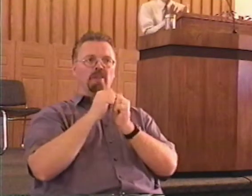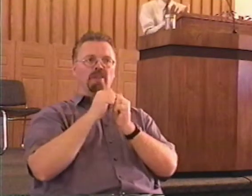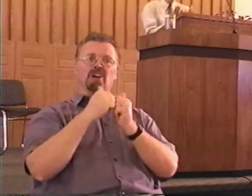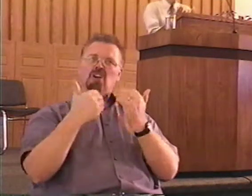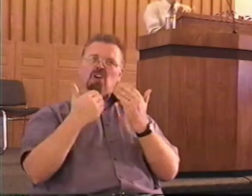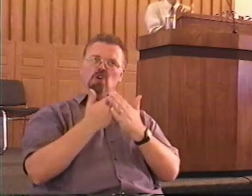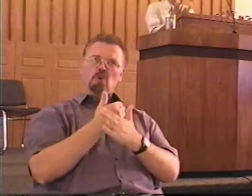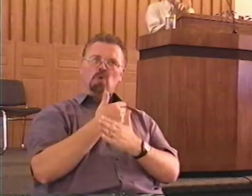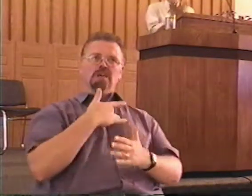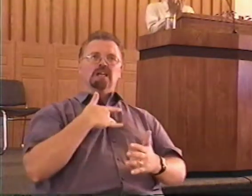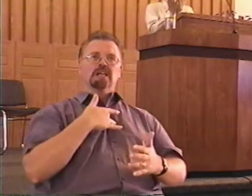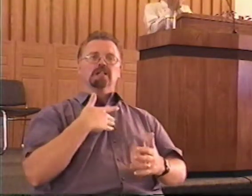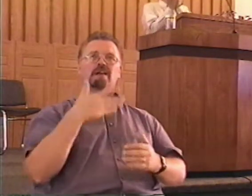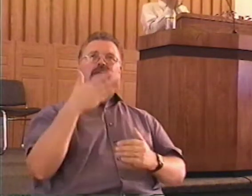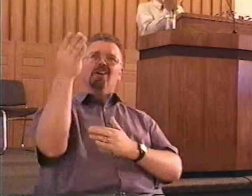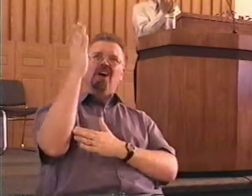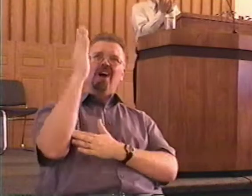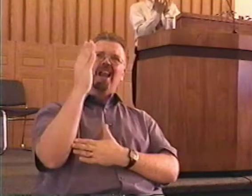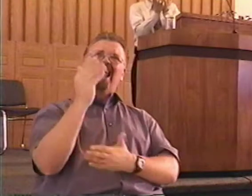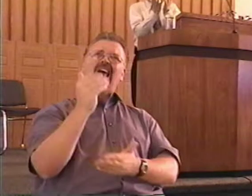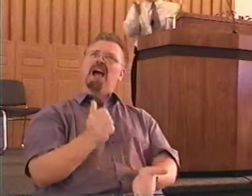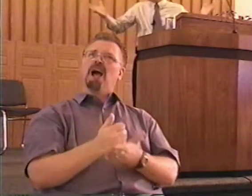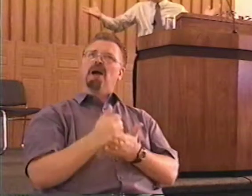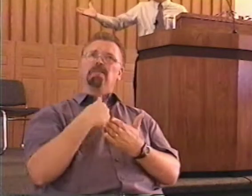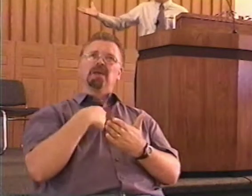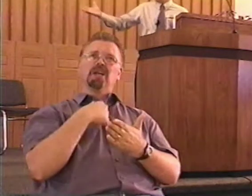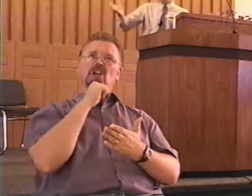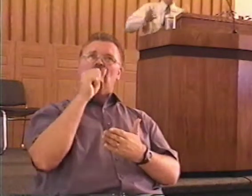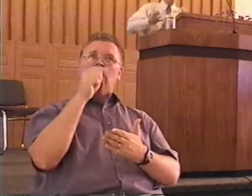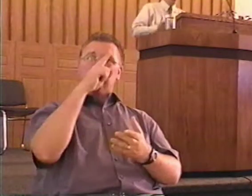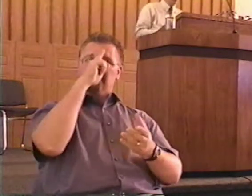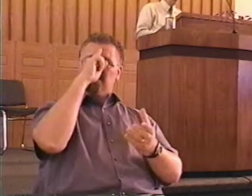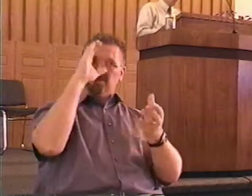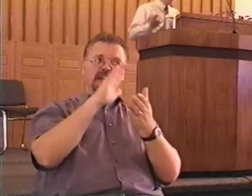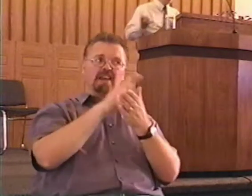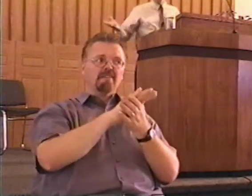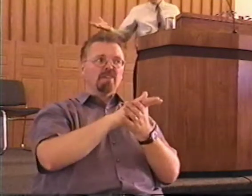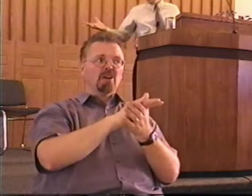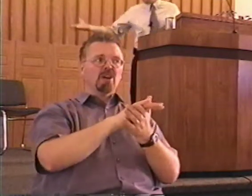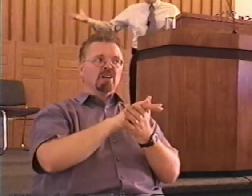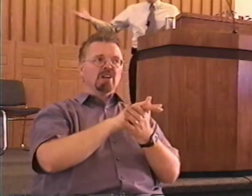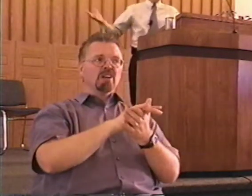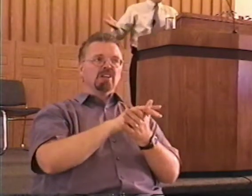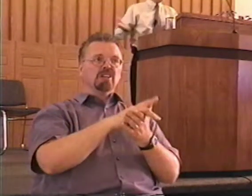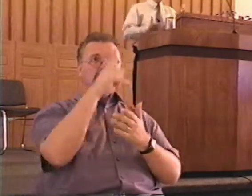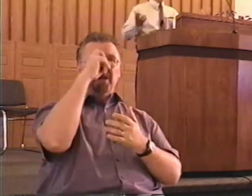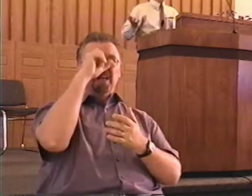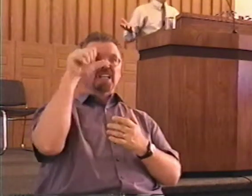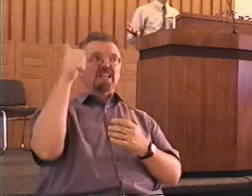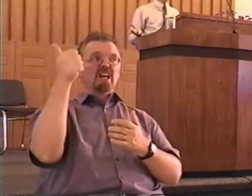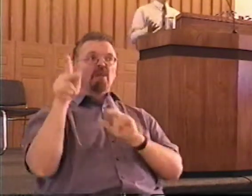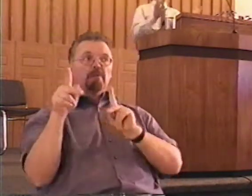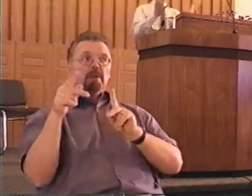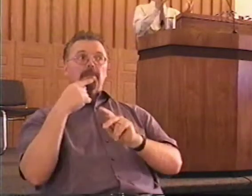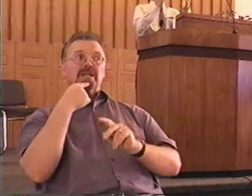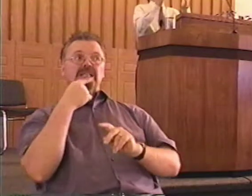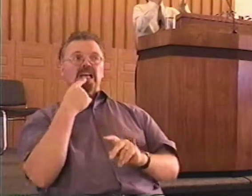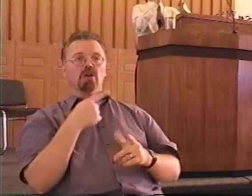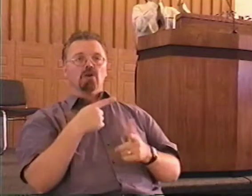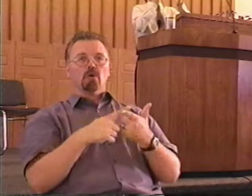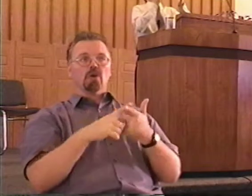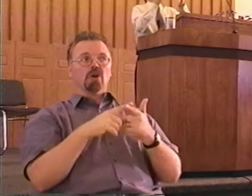please, help me not to believe anything because other people do it. Do anything because other people do